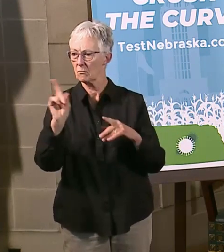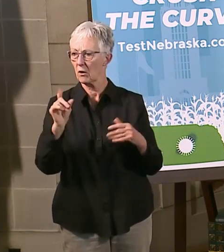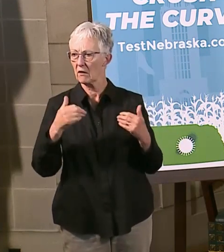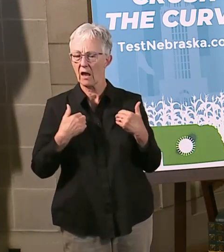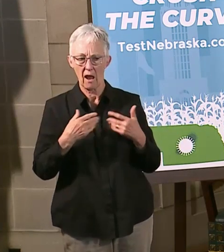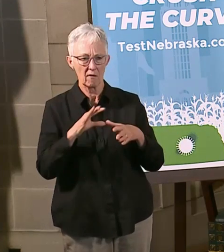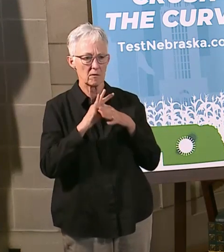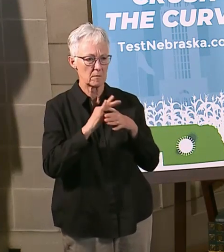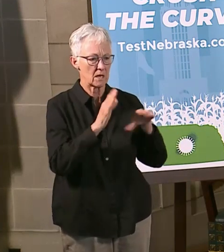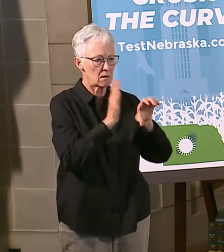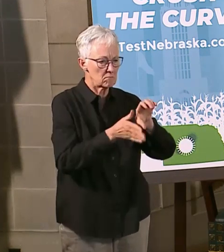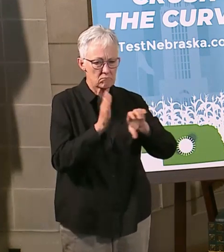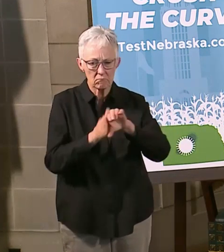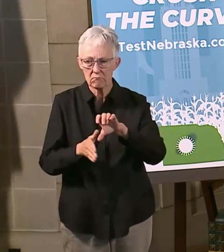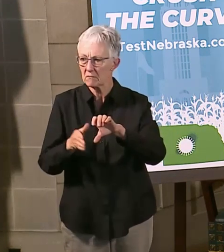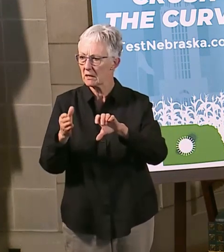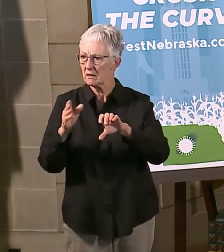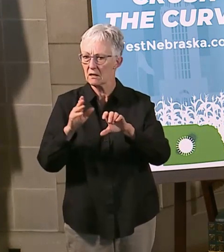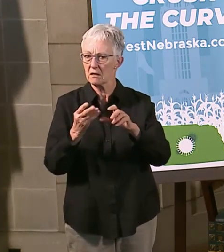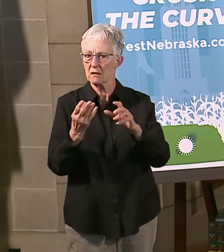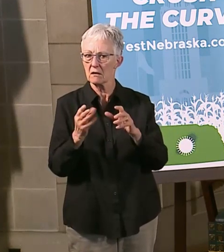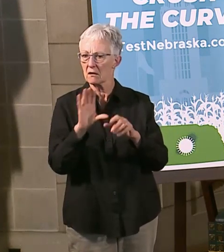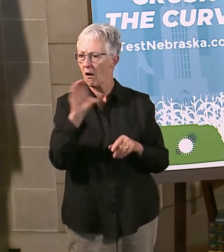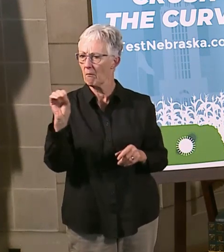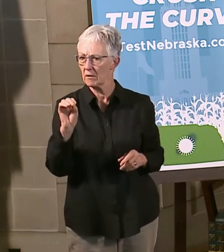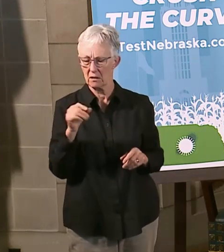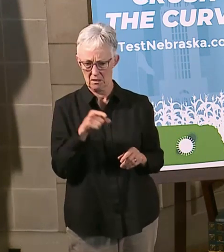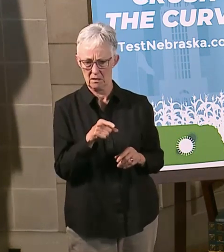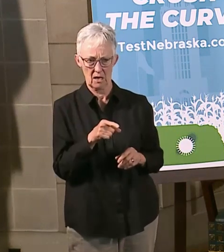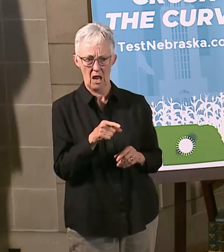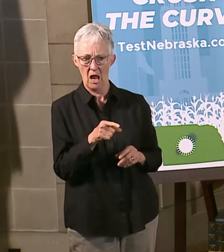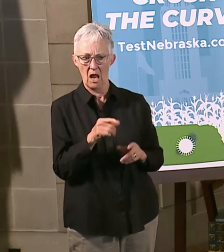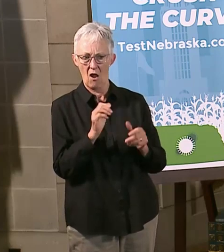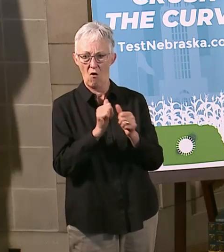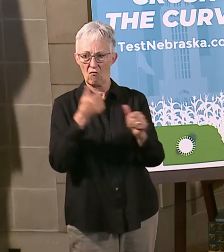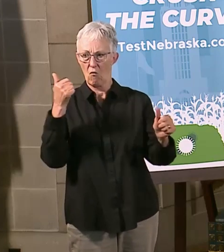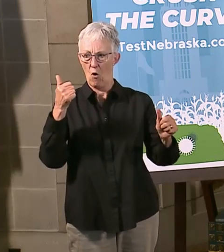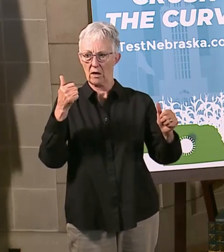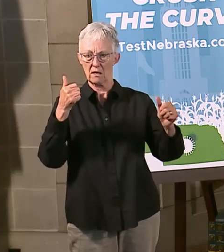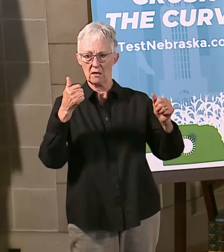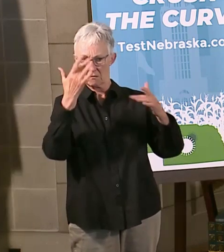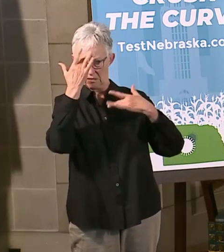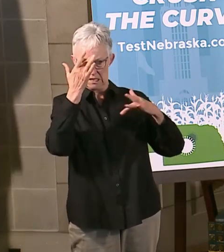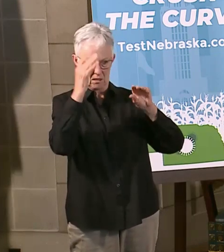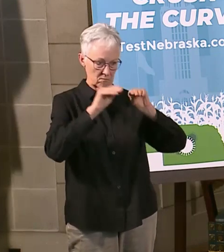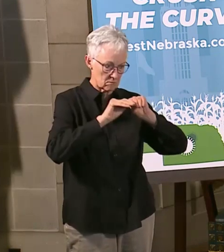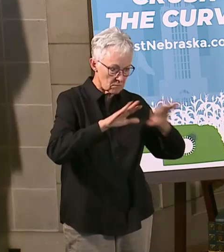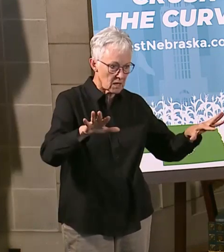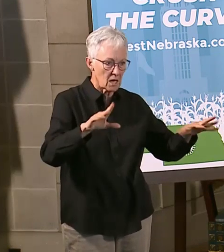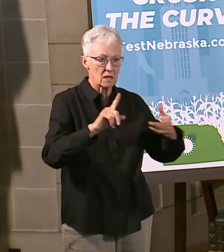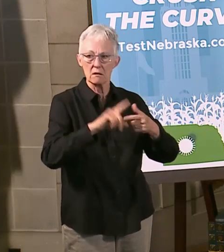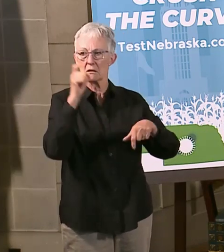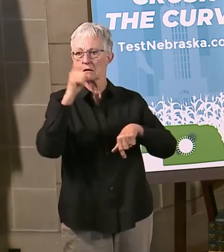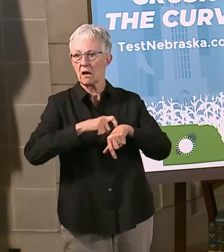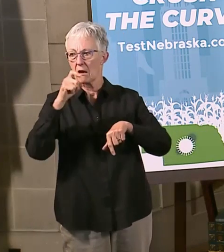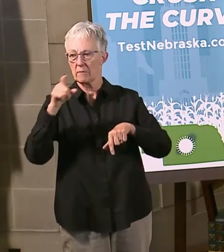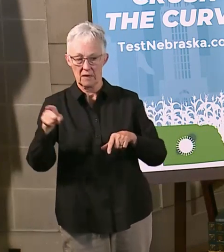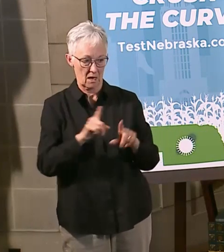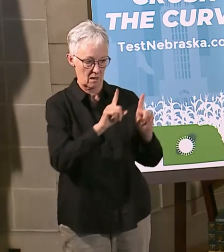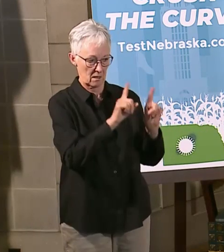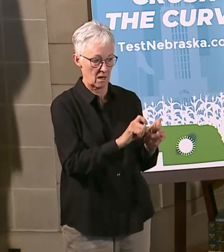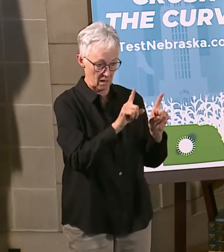and Madison, it appeared that they may have avoided big outbreaks until expanded testing was done there. With that in mind,